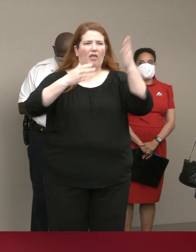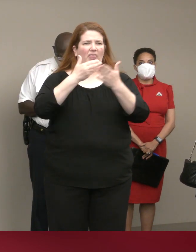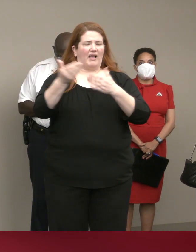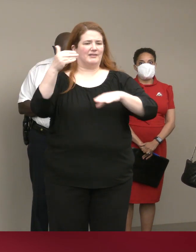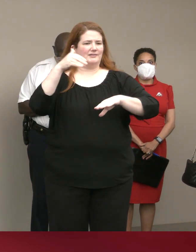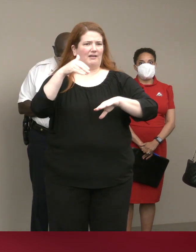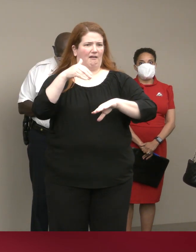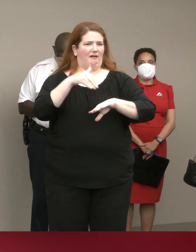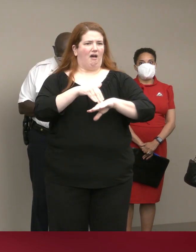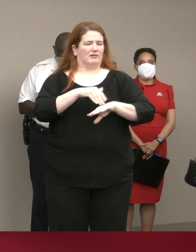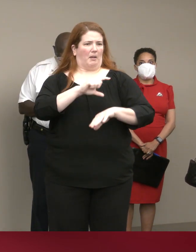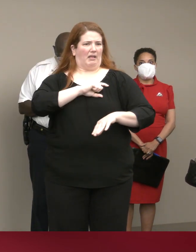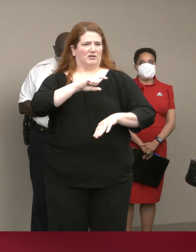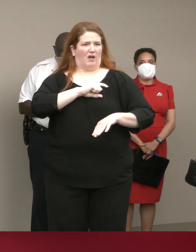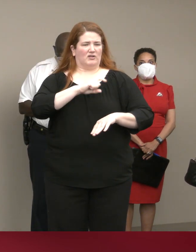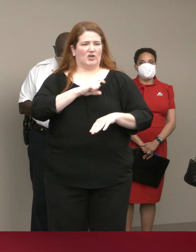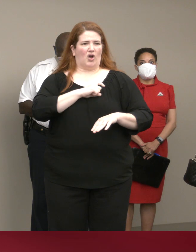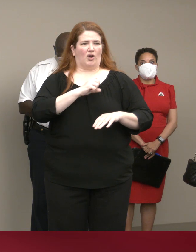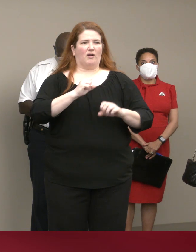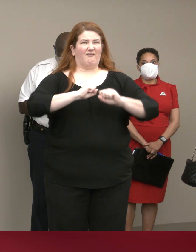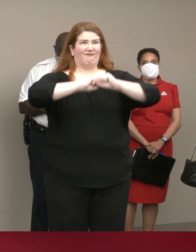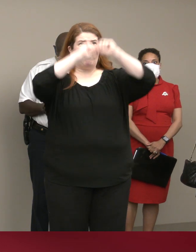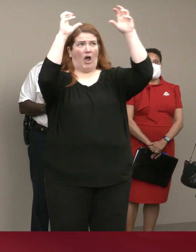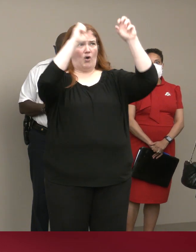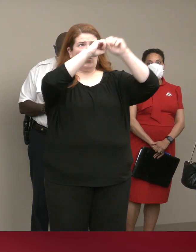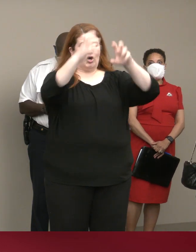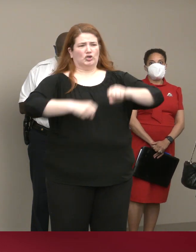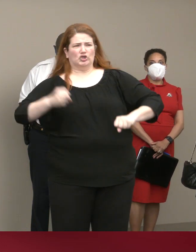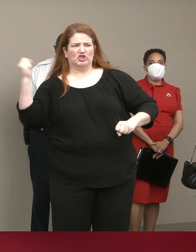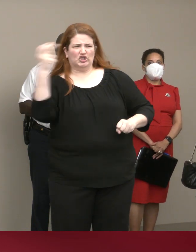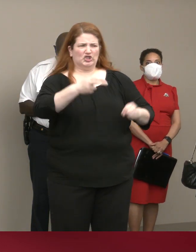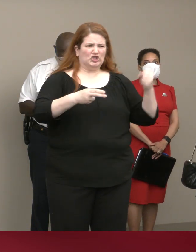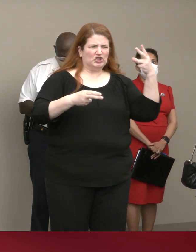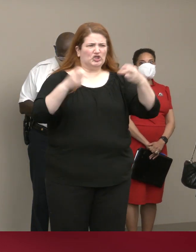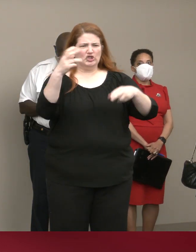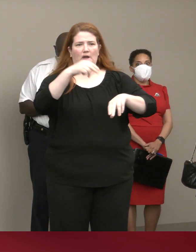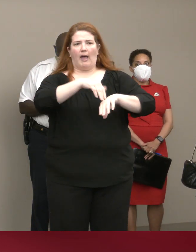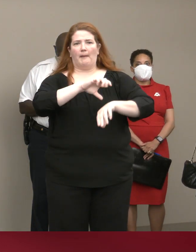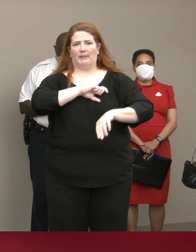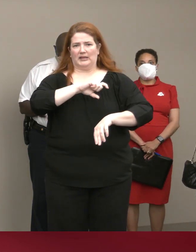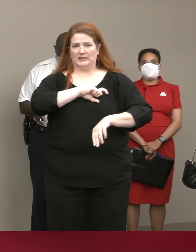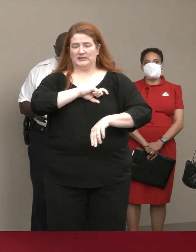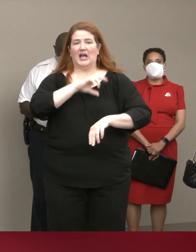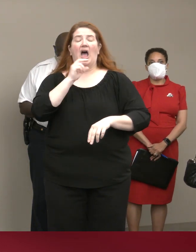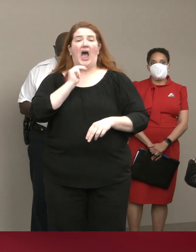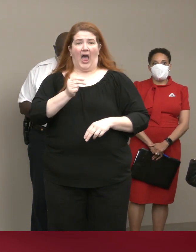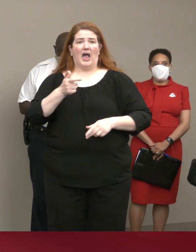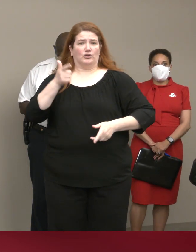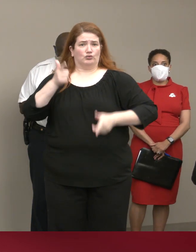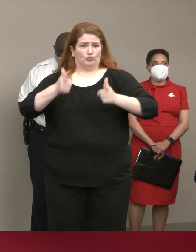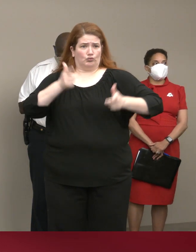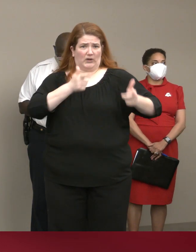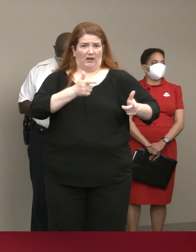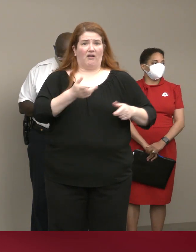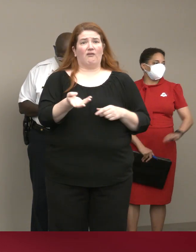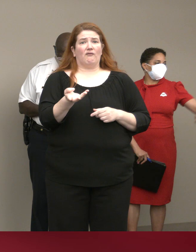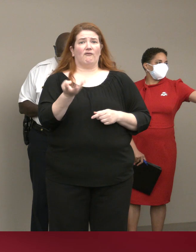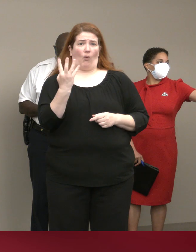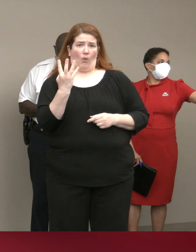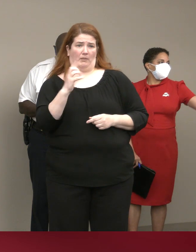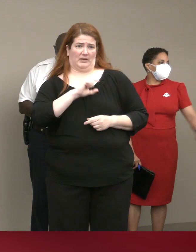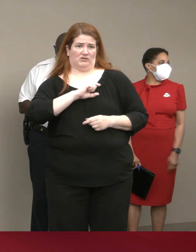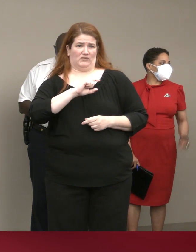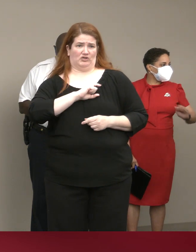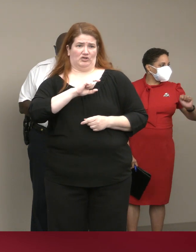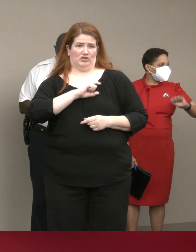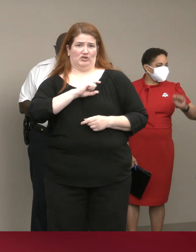them, using fireworks against them, and even shooting 4 of them.